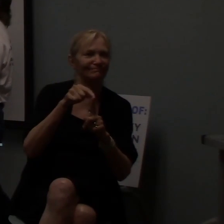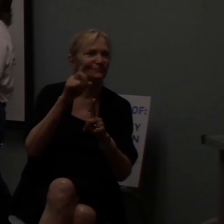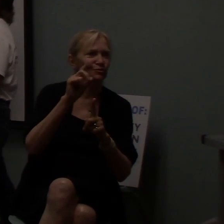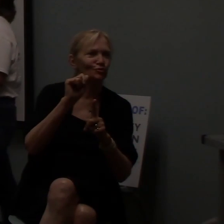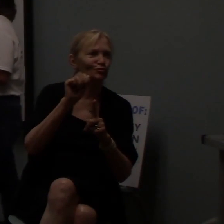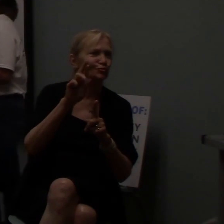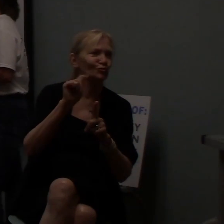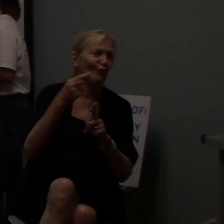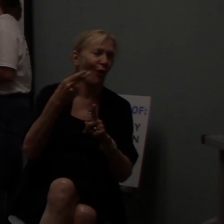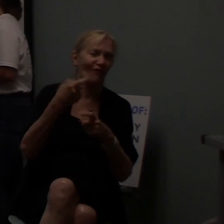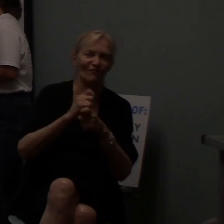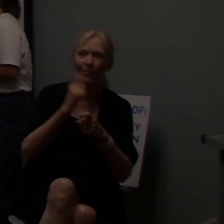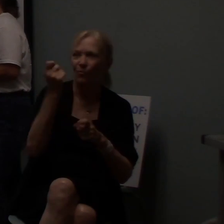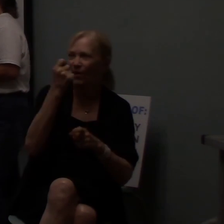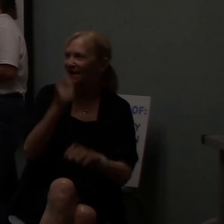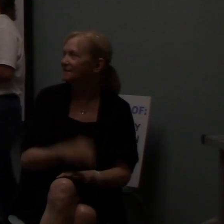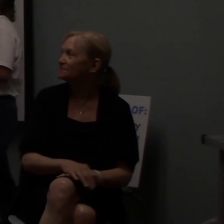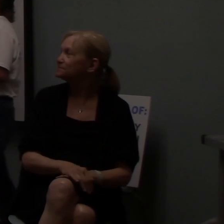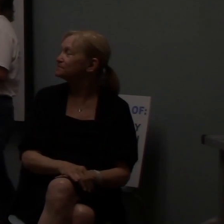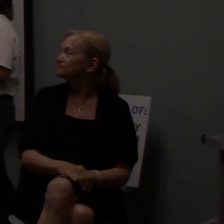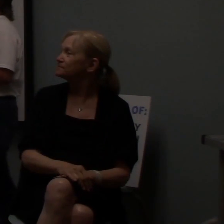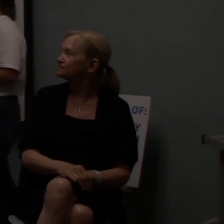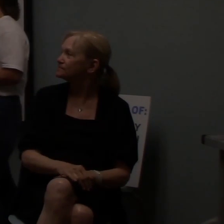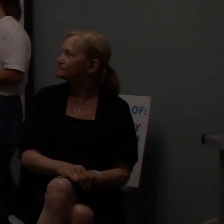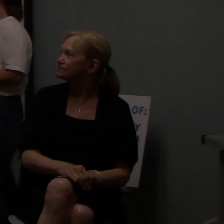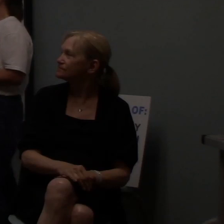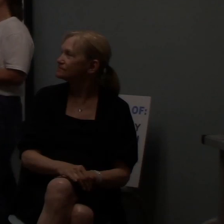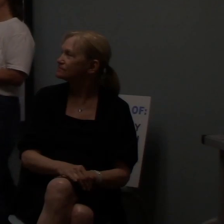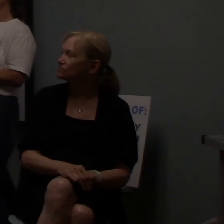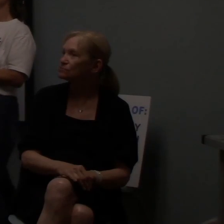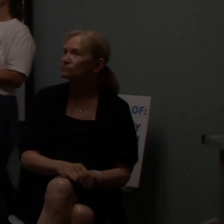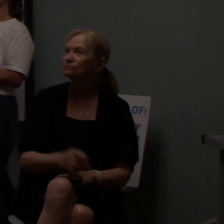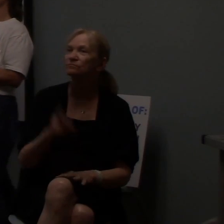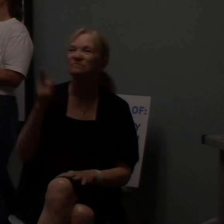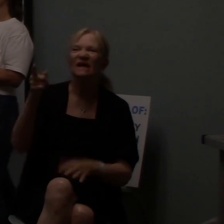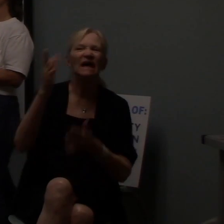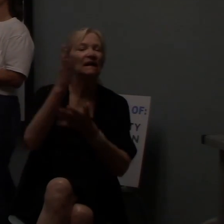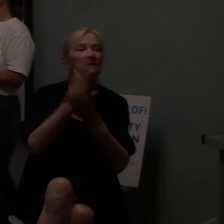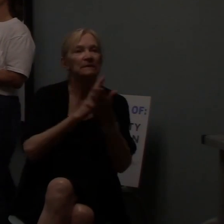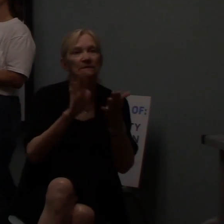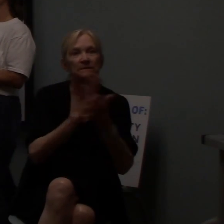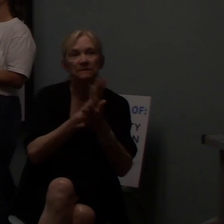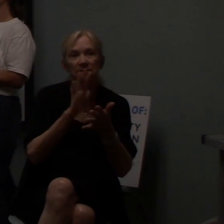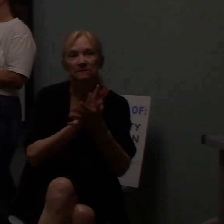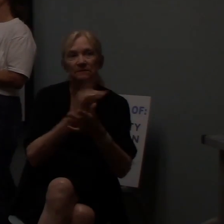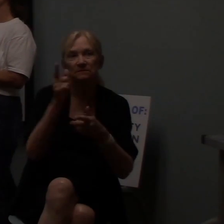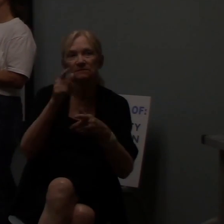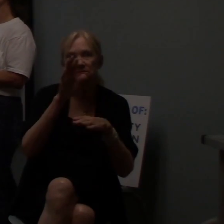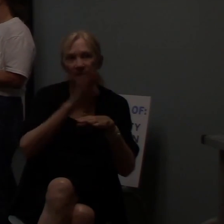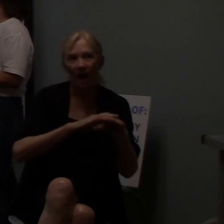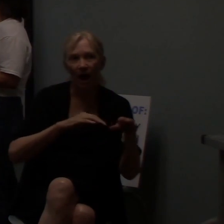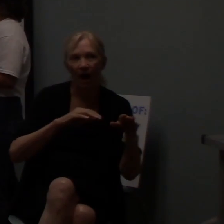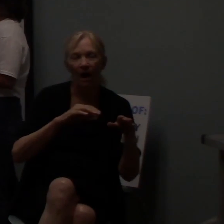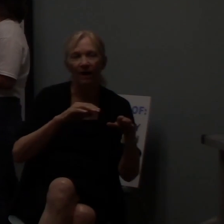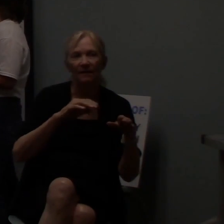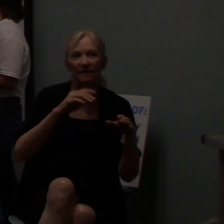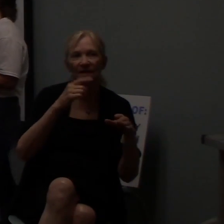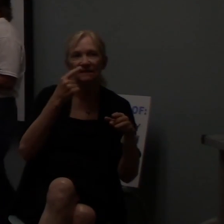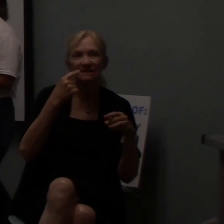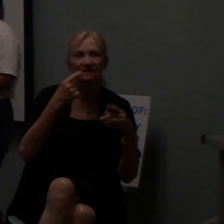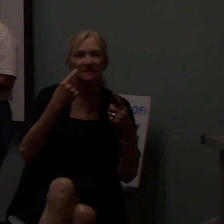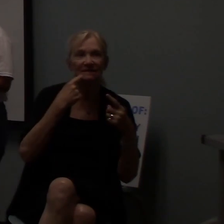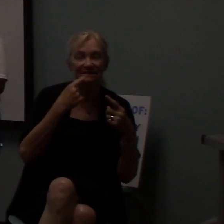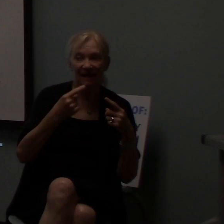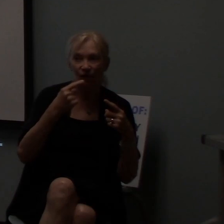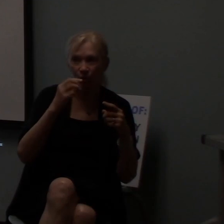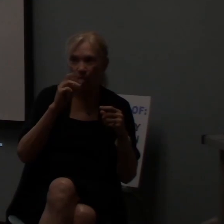So. All right. Great. And there's some pamphlets in the back on single winner and multi-winner voting methods if you